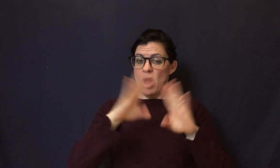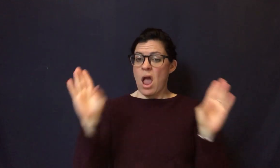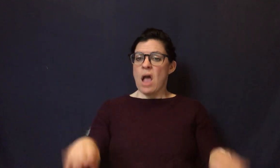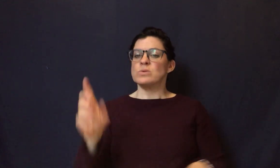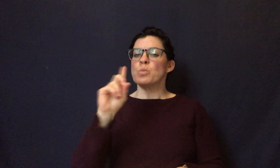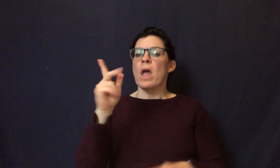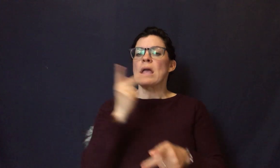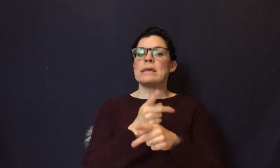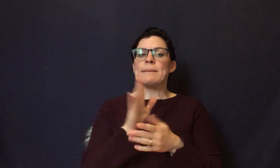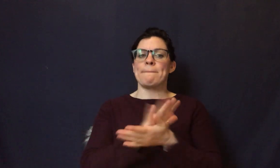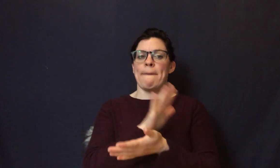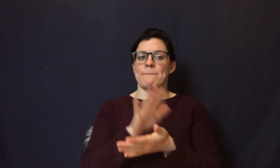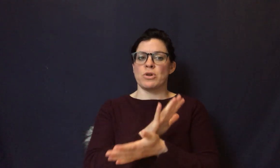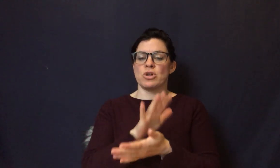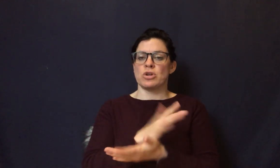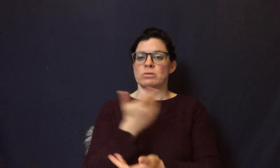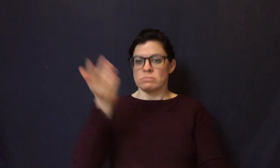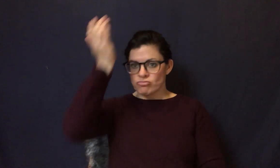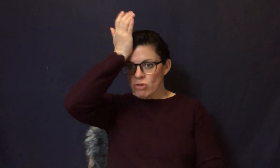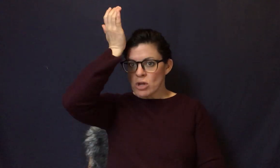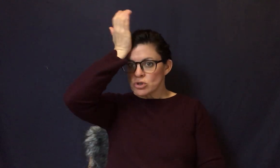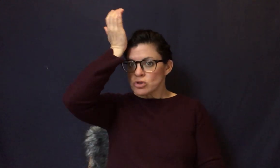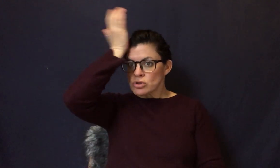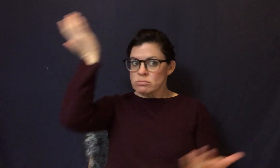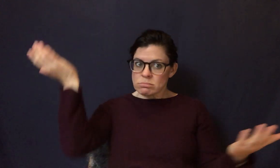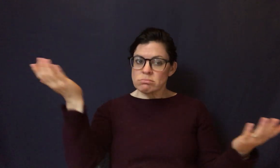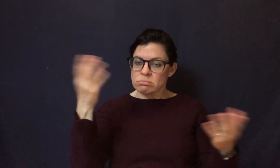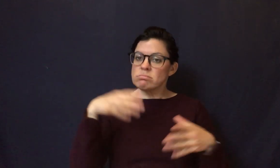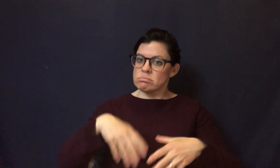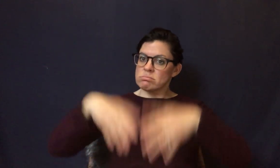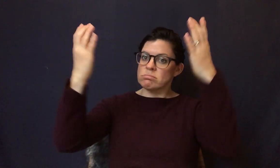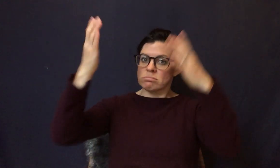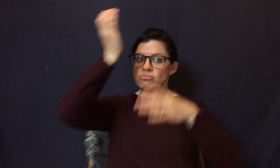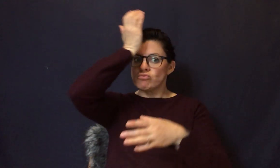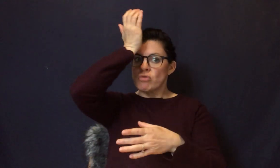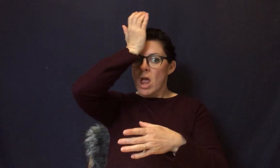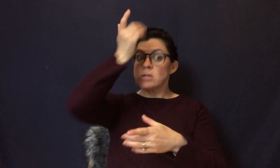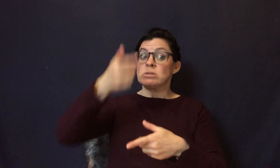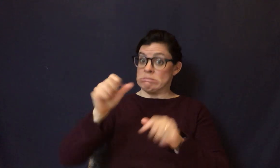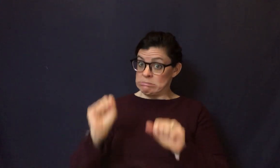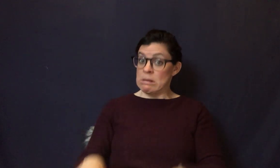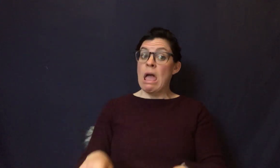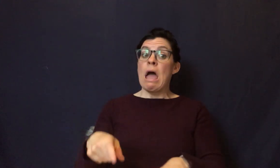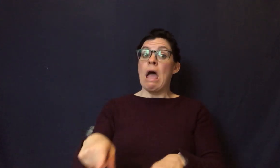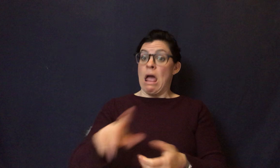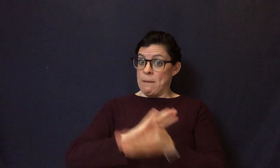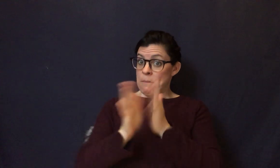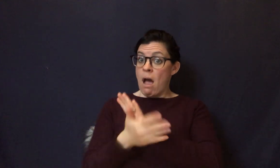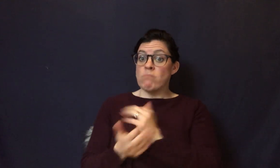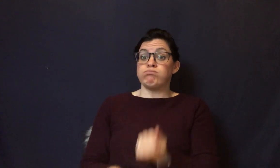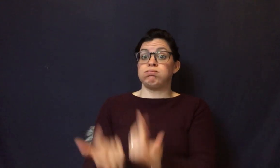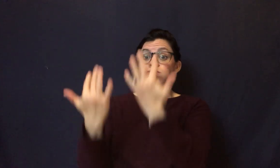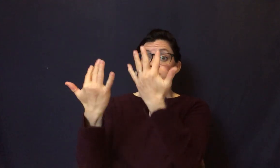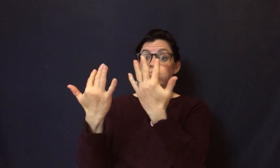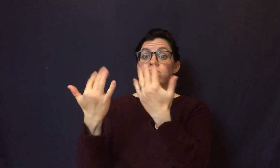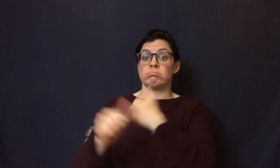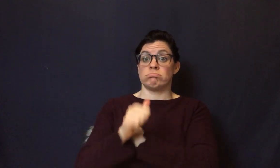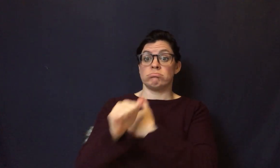Okay, so trash can, paper fire, textiles. Do we have textiles in the house? Does everybody know what textiles